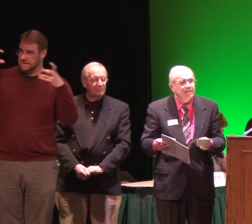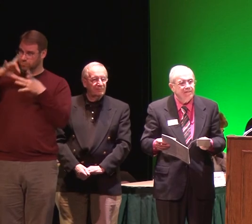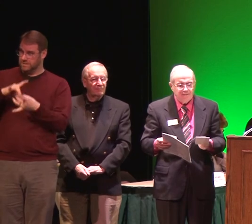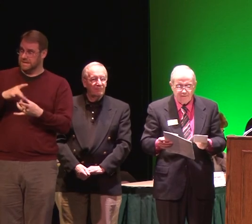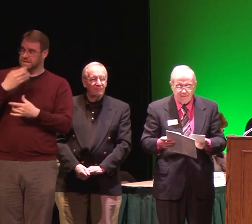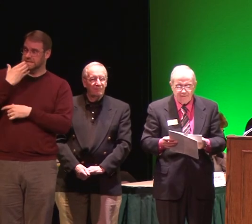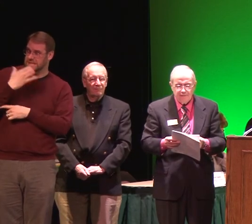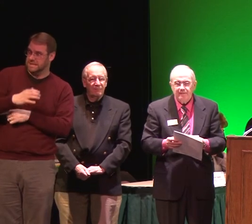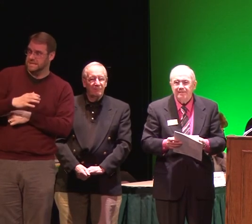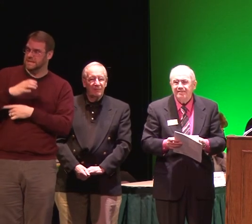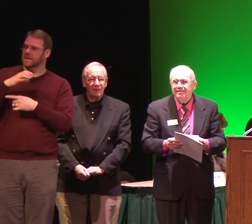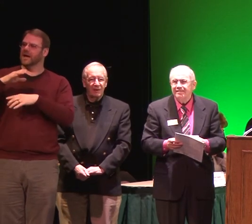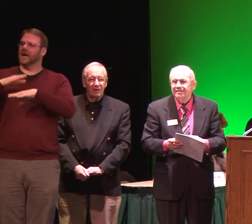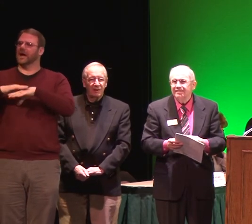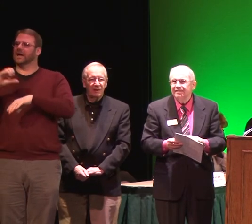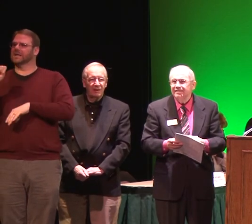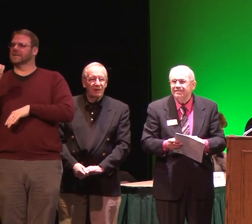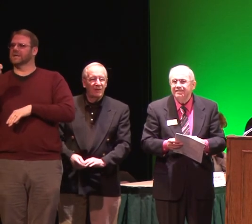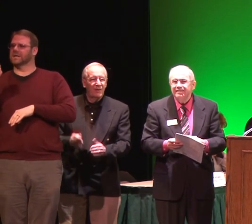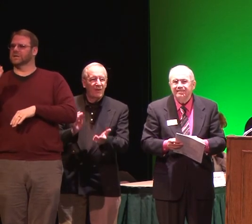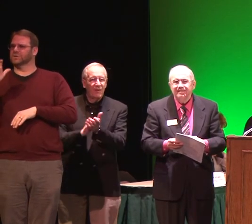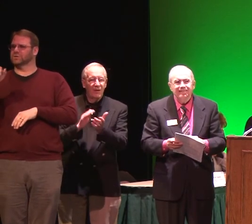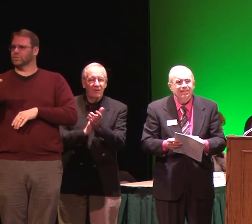Panel, Hammy M. Hammy.